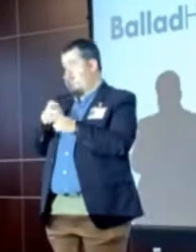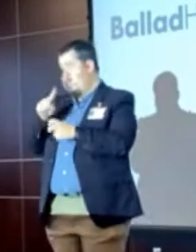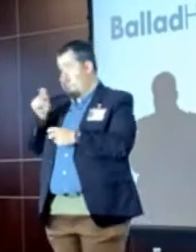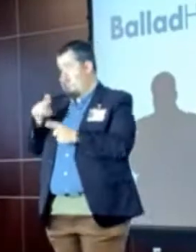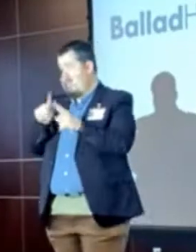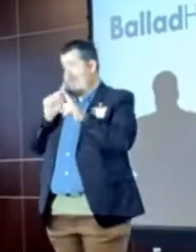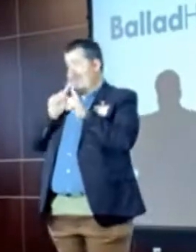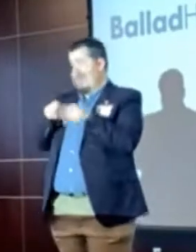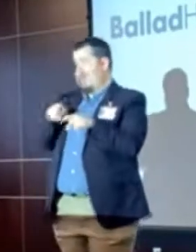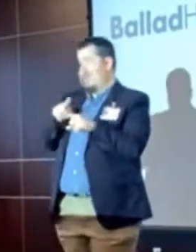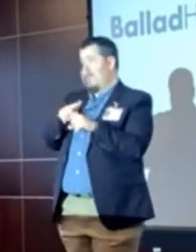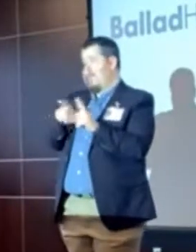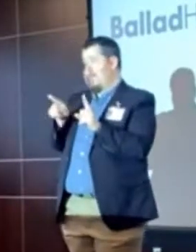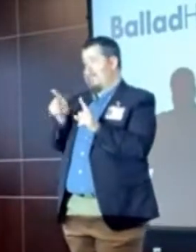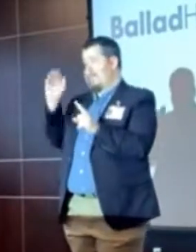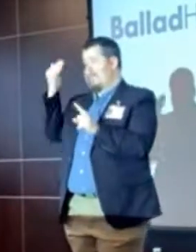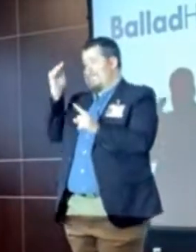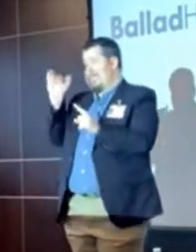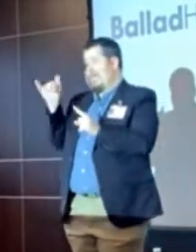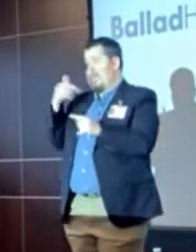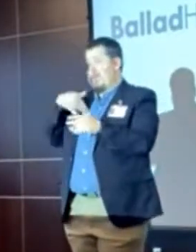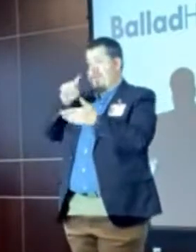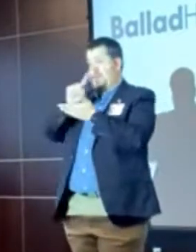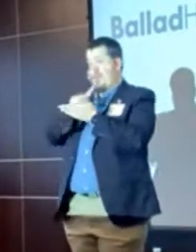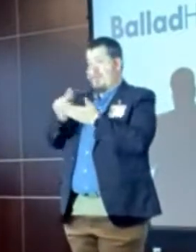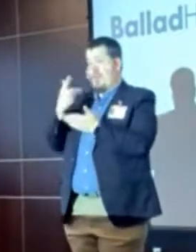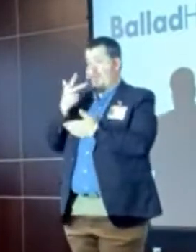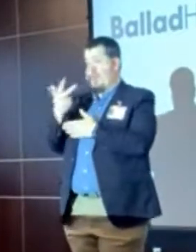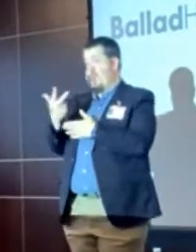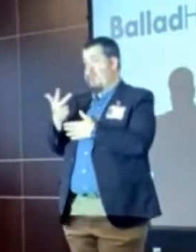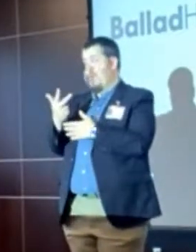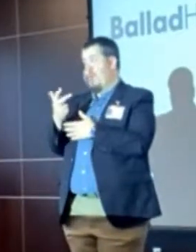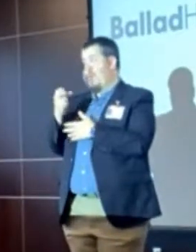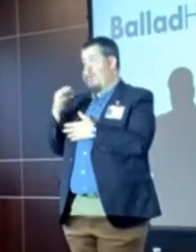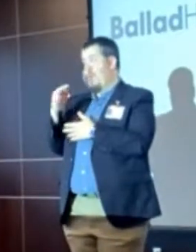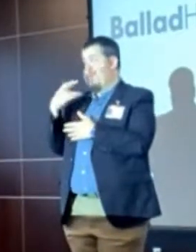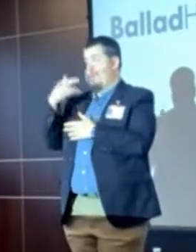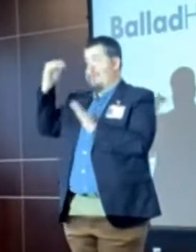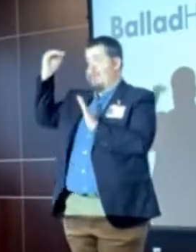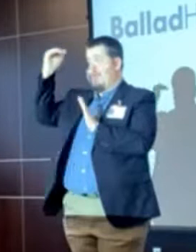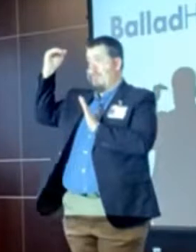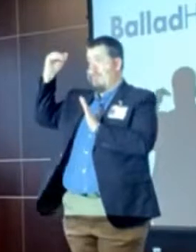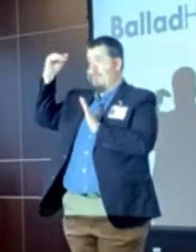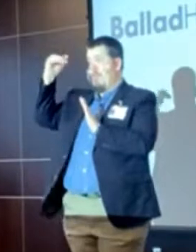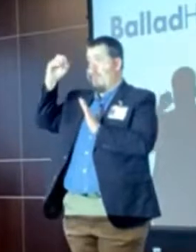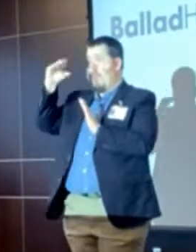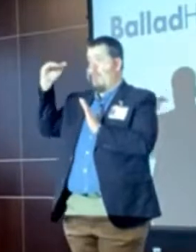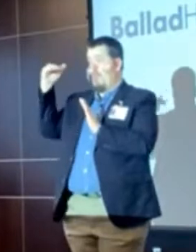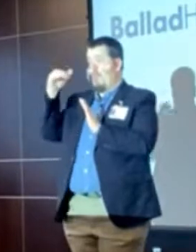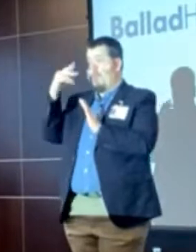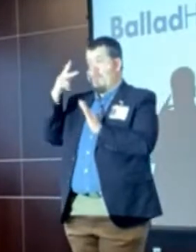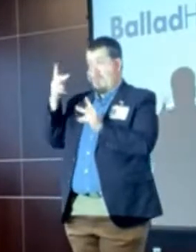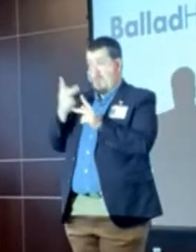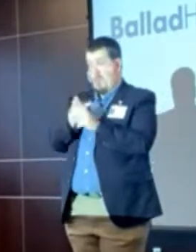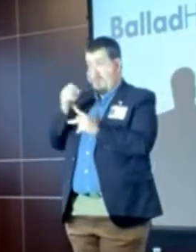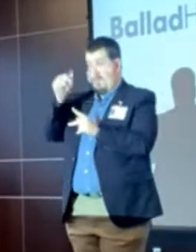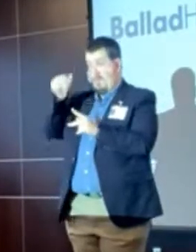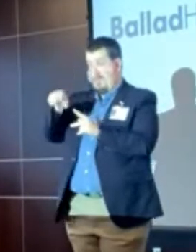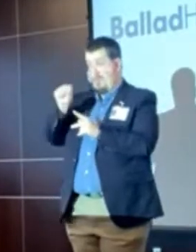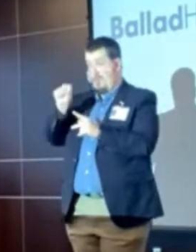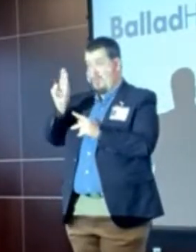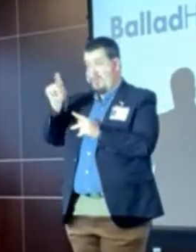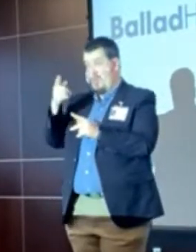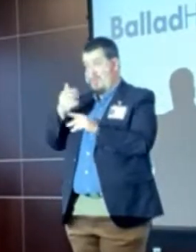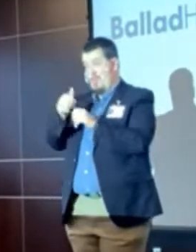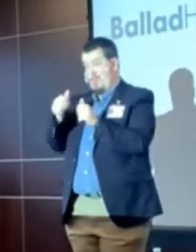answer, but it seems we're on week 3, I believe, of a pretty steady decline or flattening. Do you think the worst of this surge may